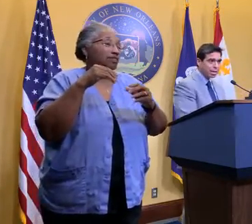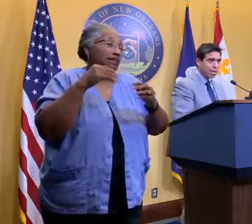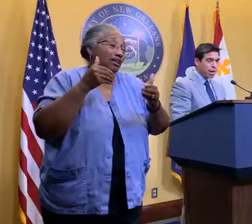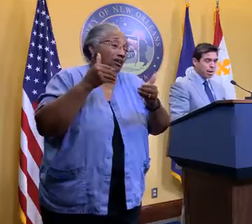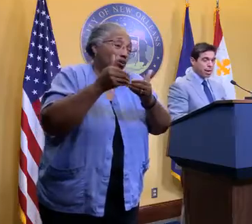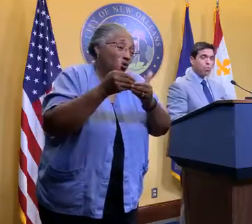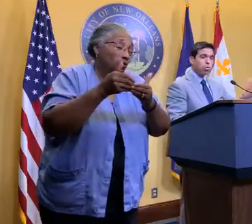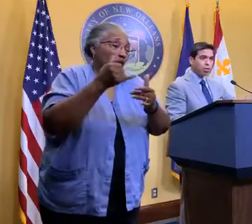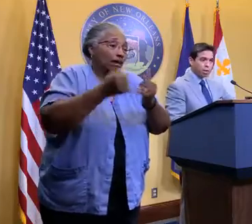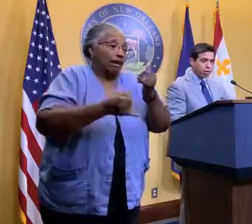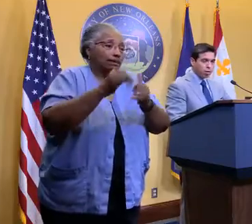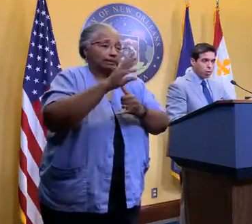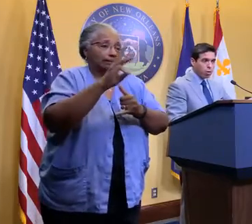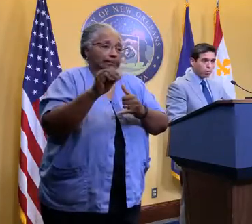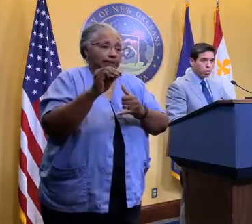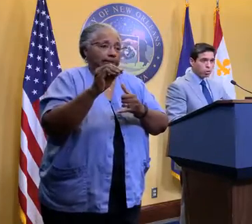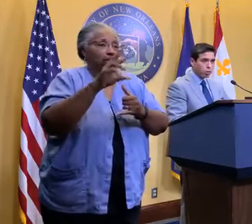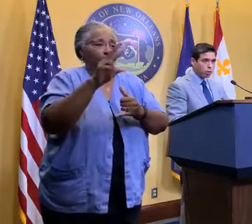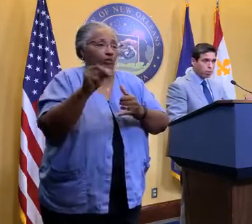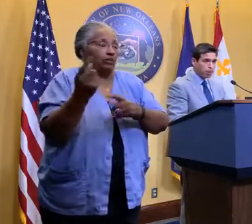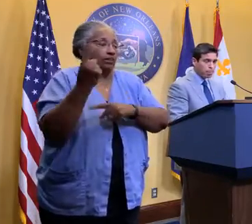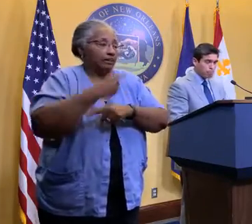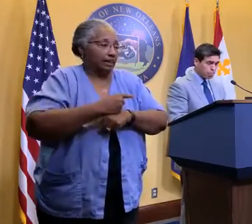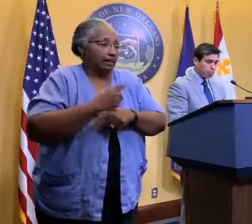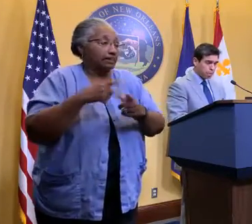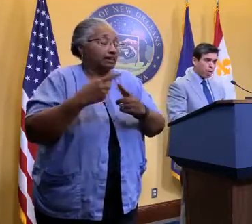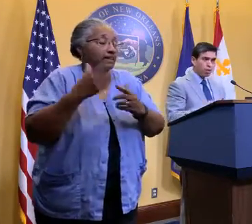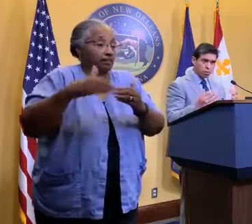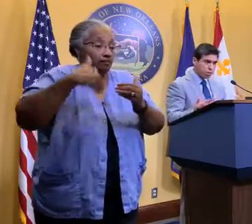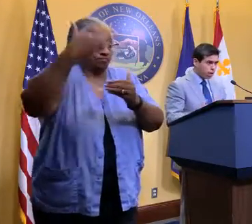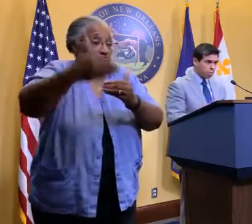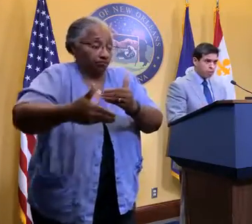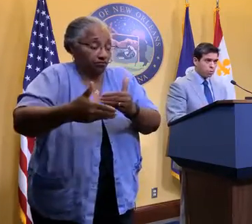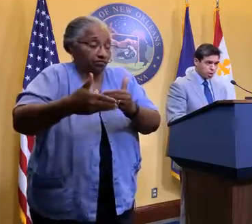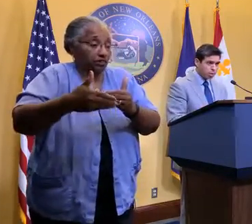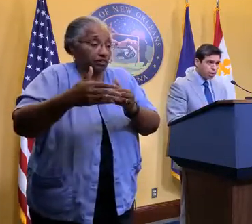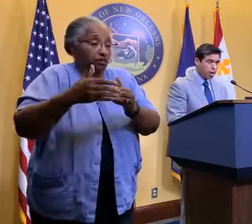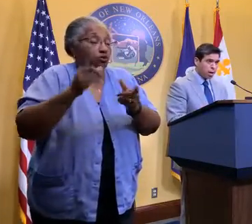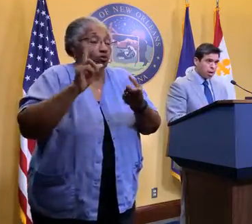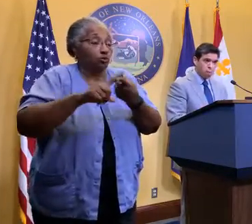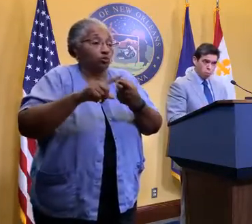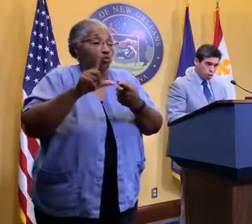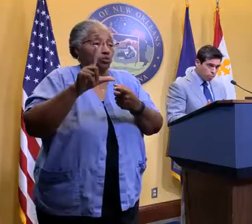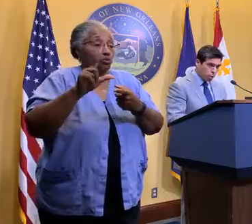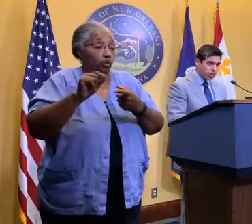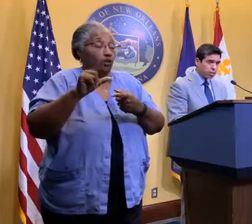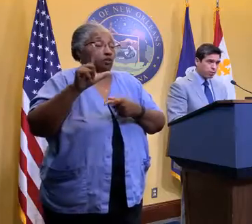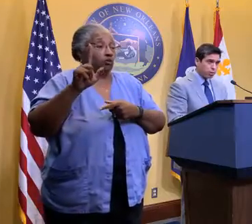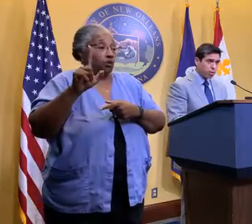last 60 days. And where this carries over into 2021 is still yet to be predicted.